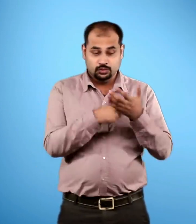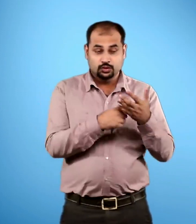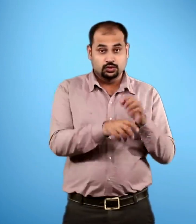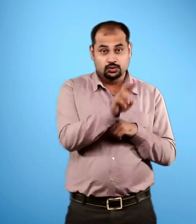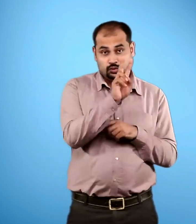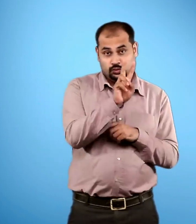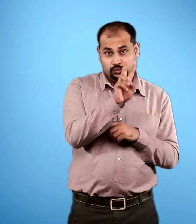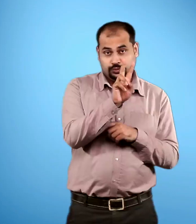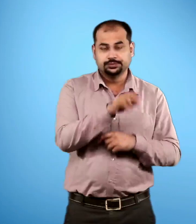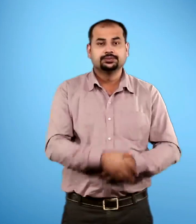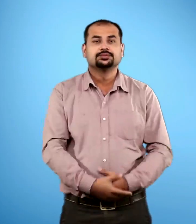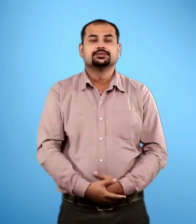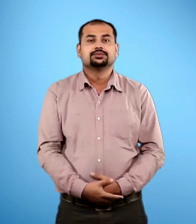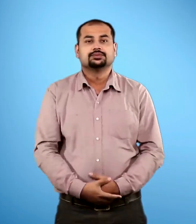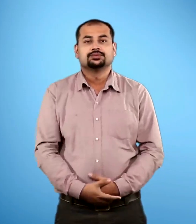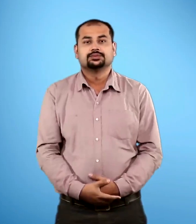Rule 2.